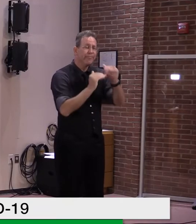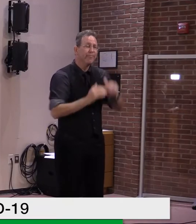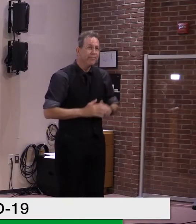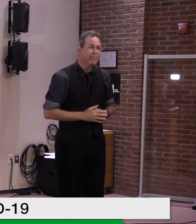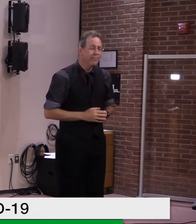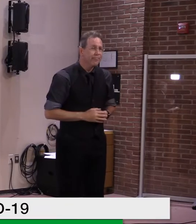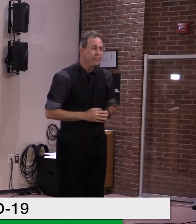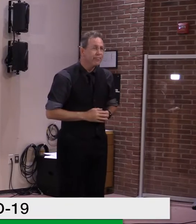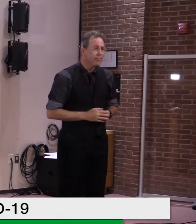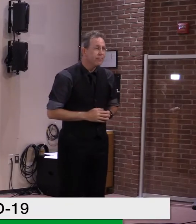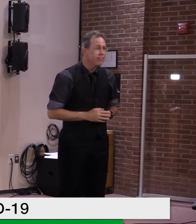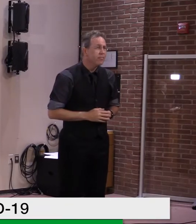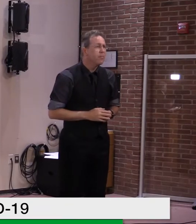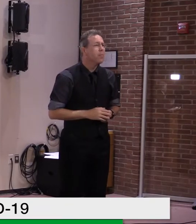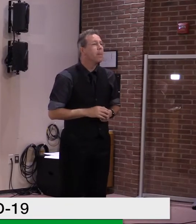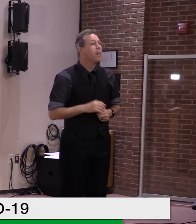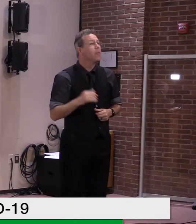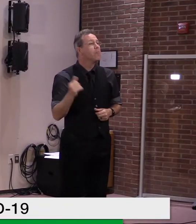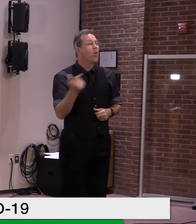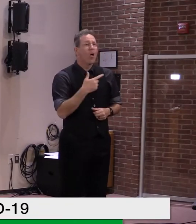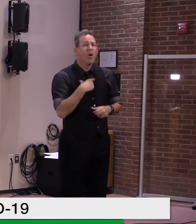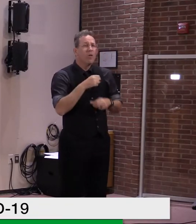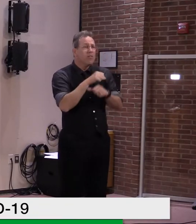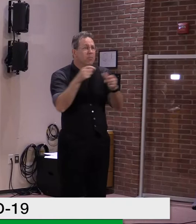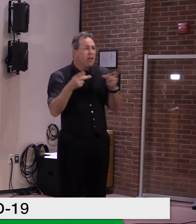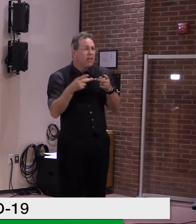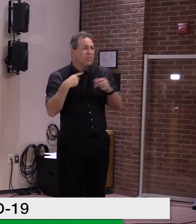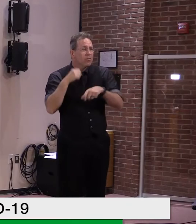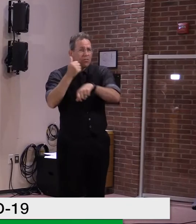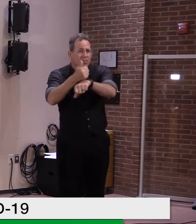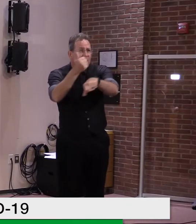sites, these mass vaccination sites that are